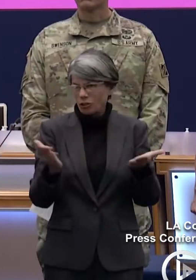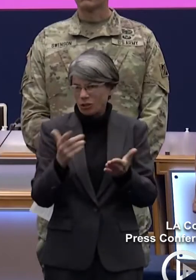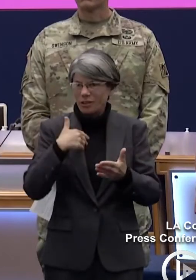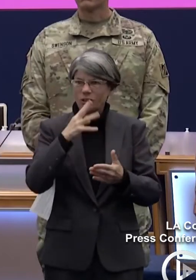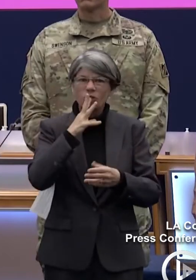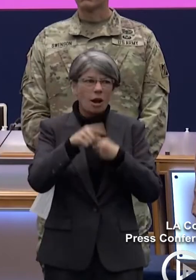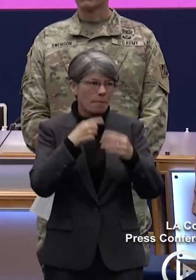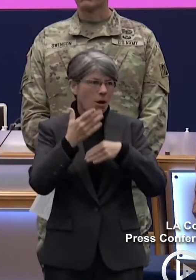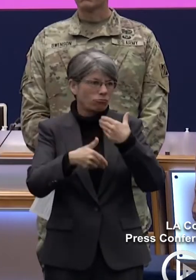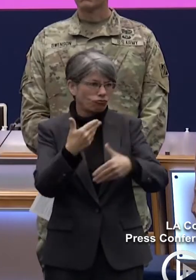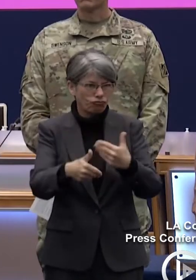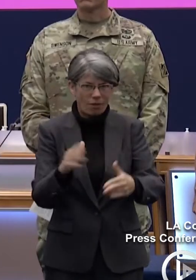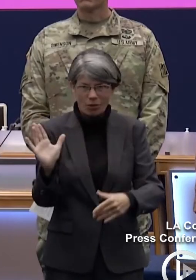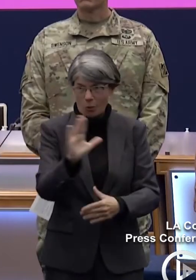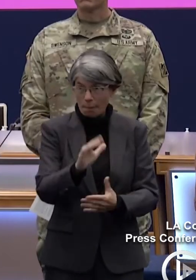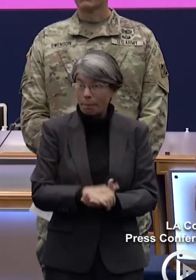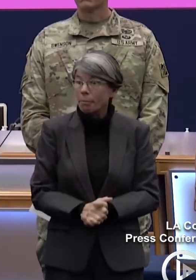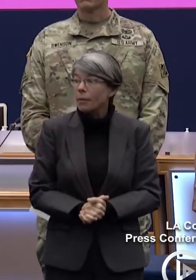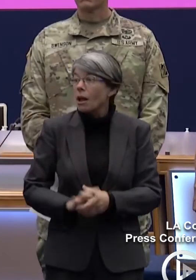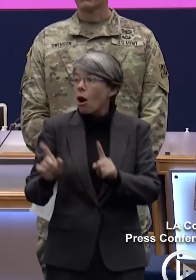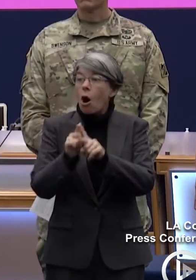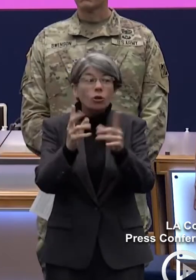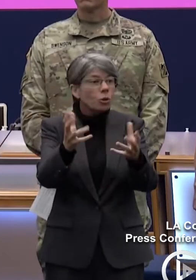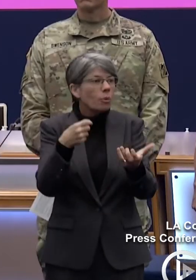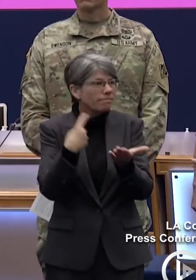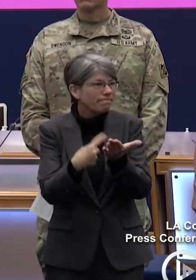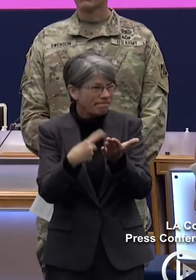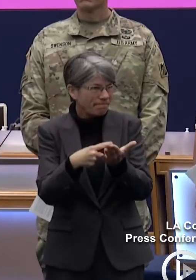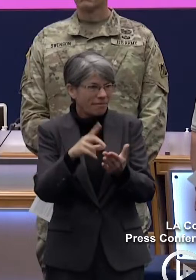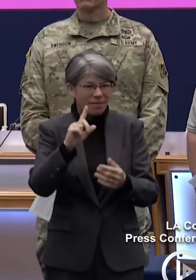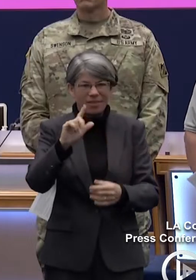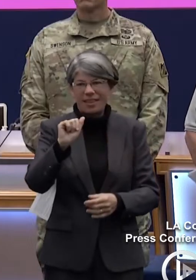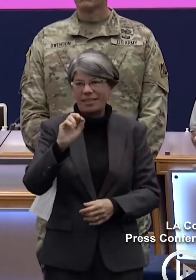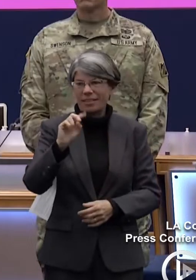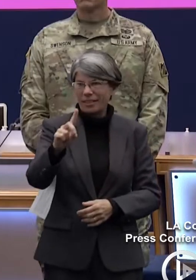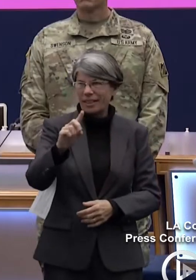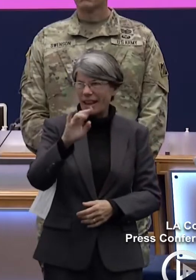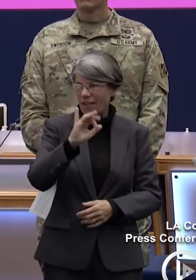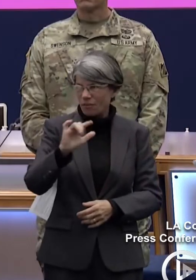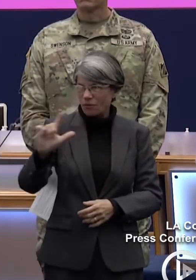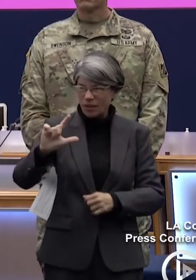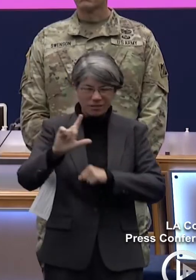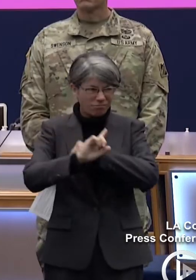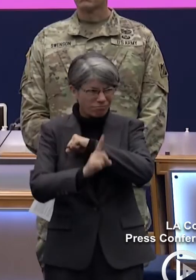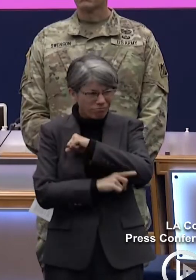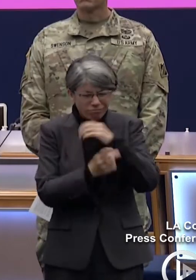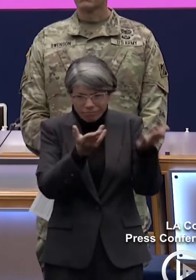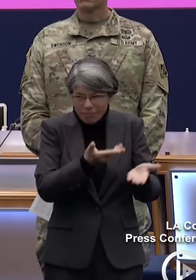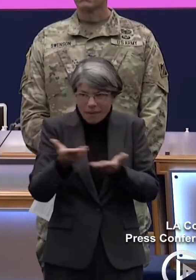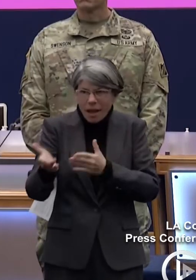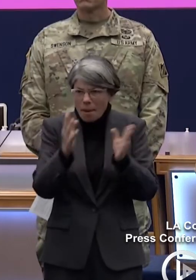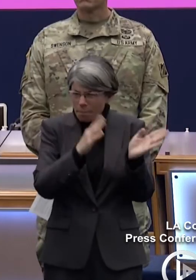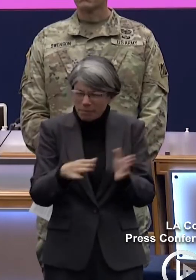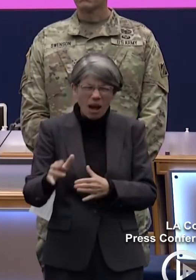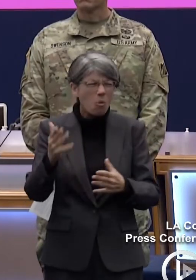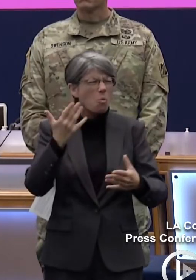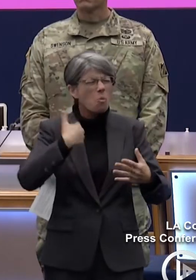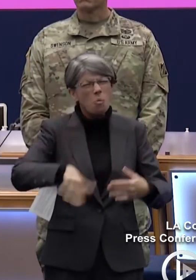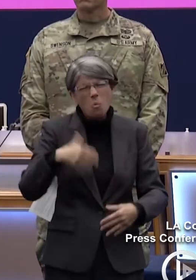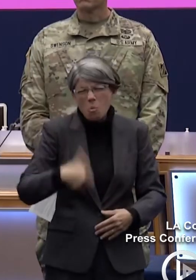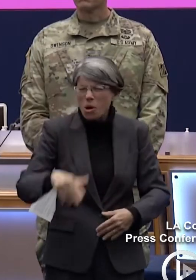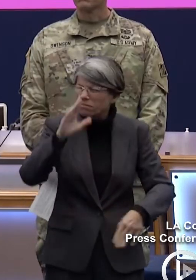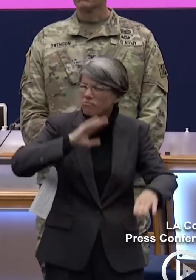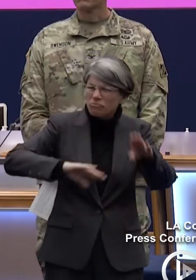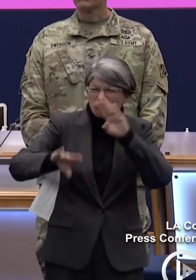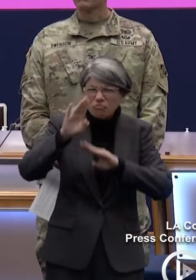progress that they've been making. I also want to address the landfill debris plan. As we know, there's been a lot of frustration in